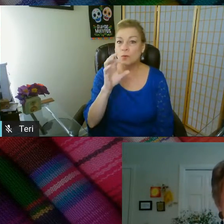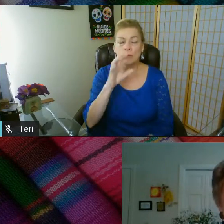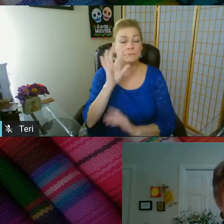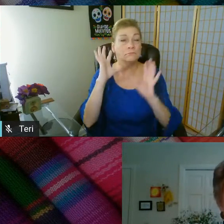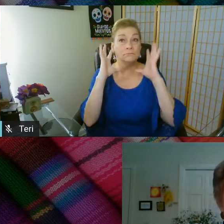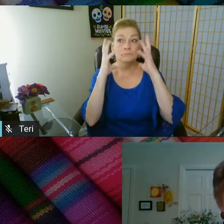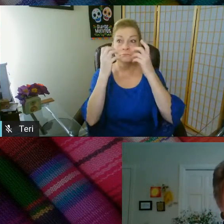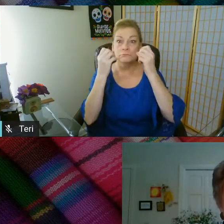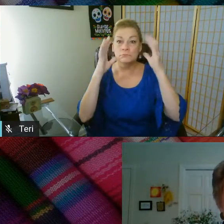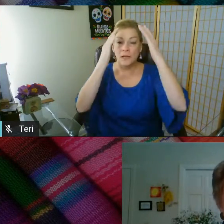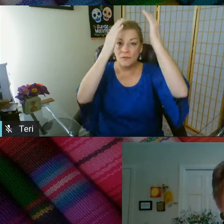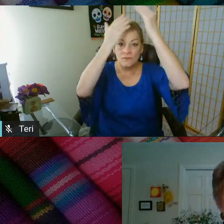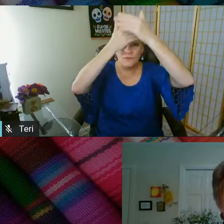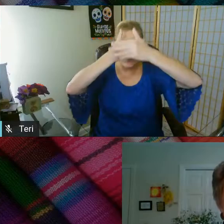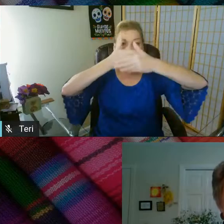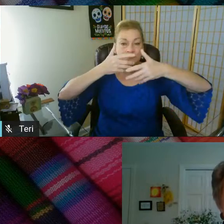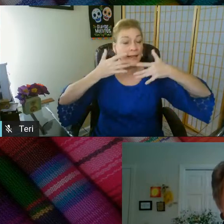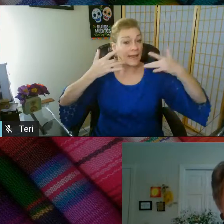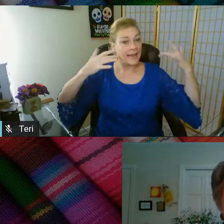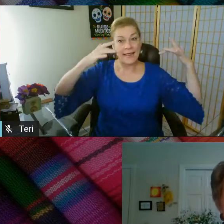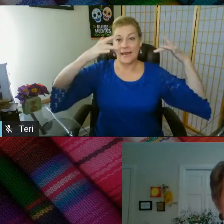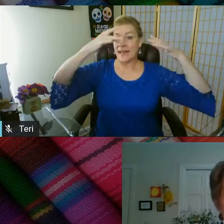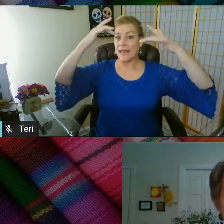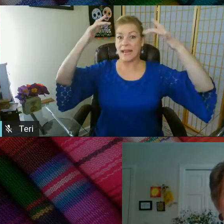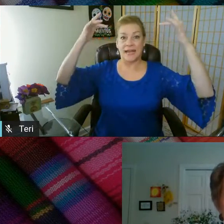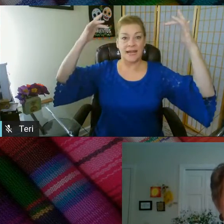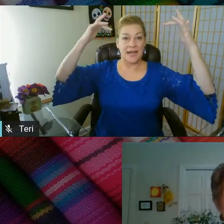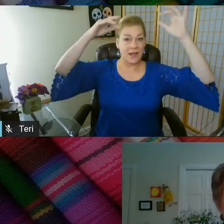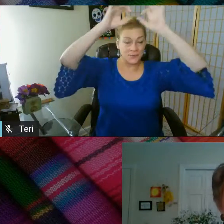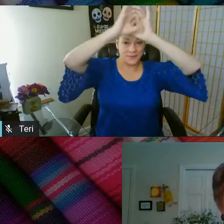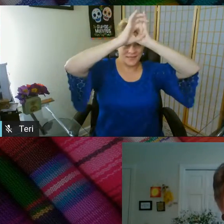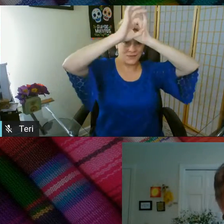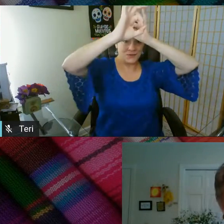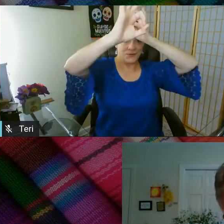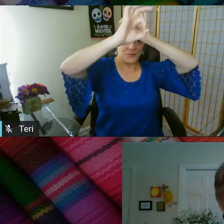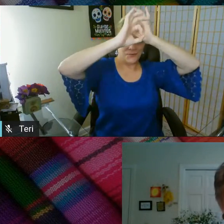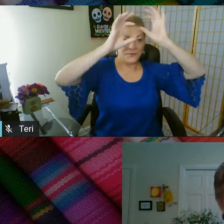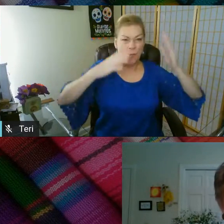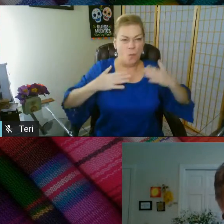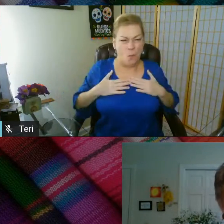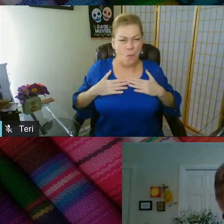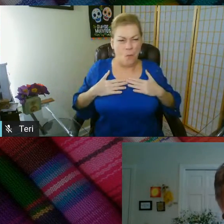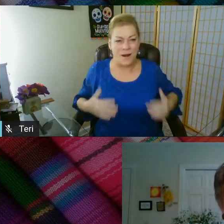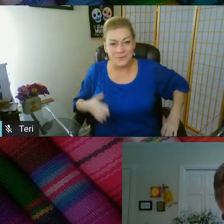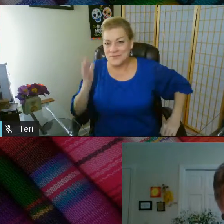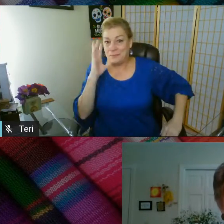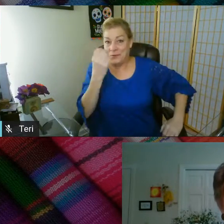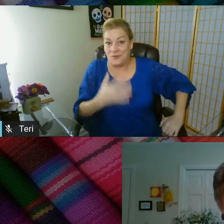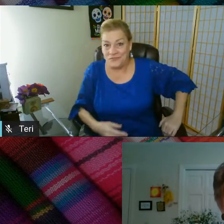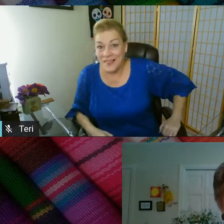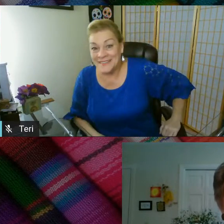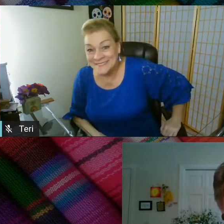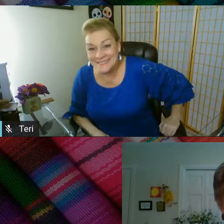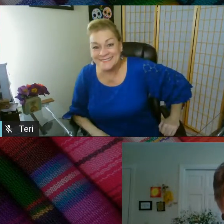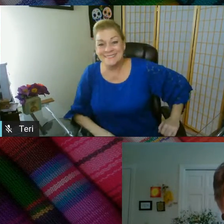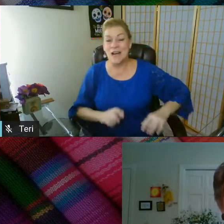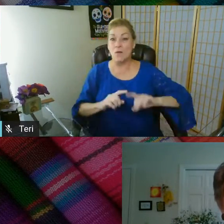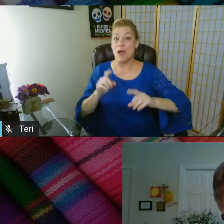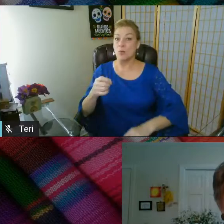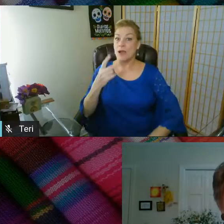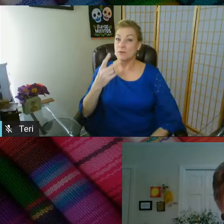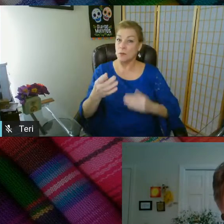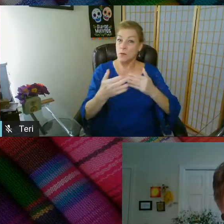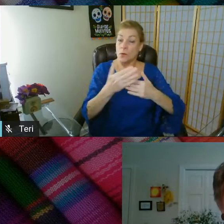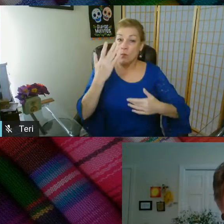a face mask on that was all glittery and sparkly with a unicorn horn, but you had to look a little closer because her